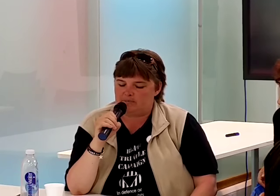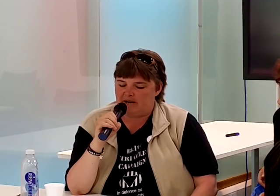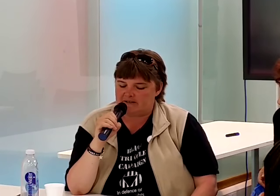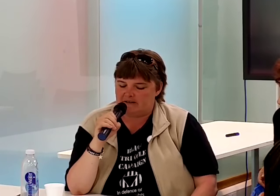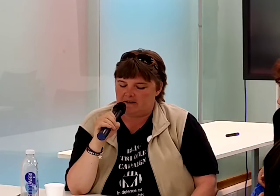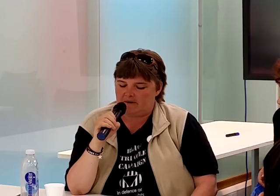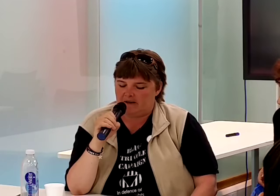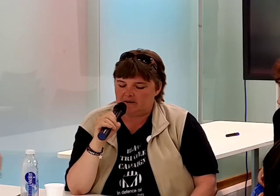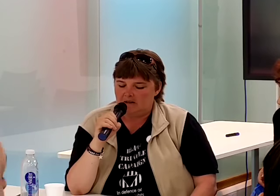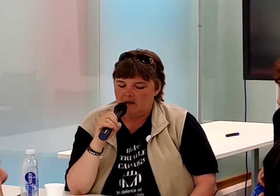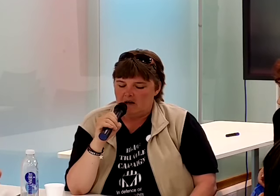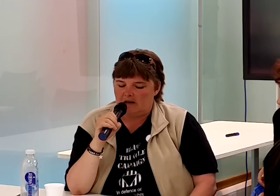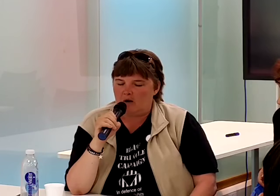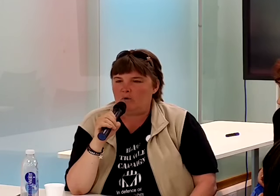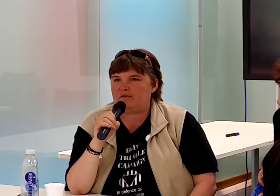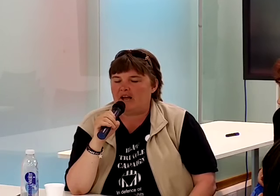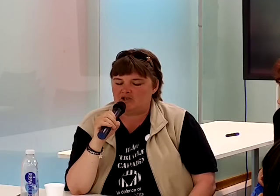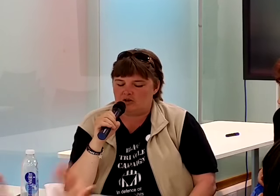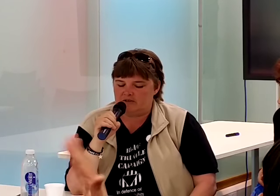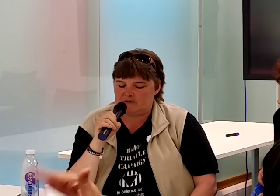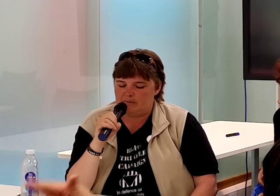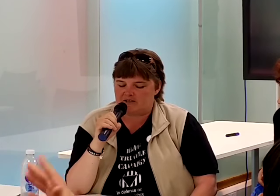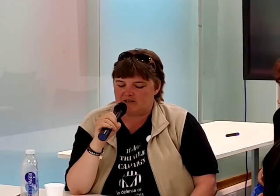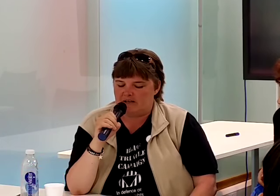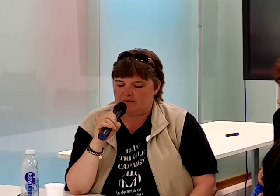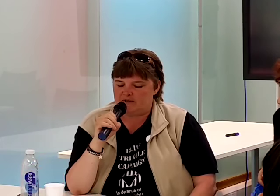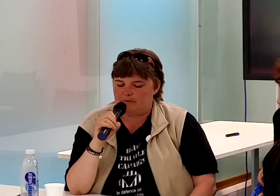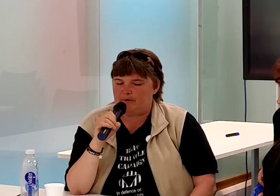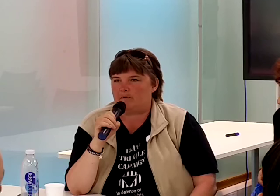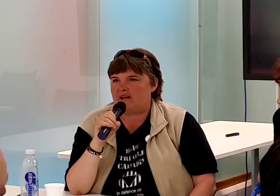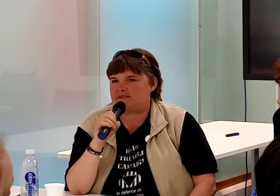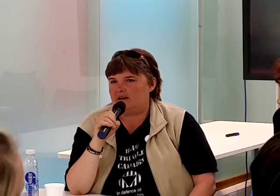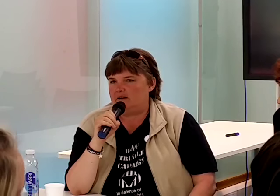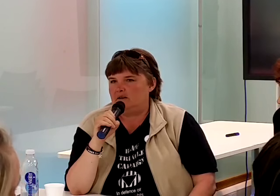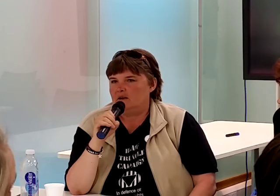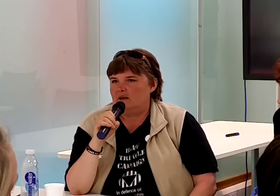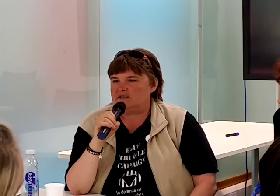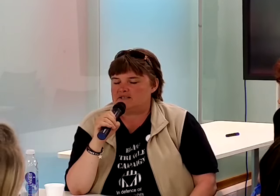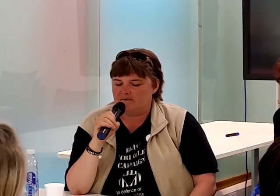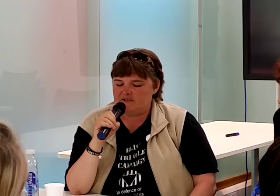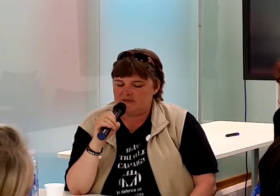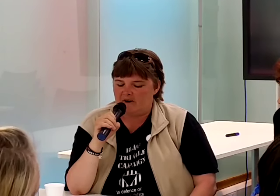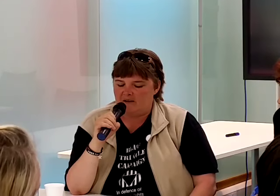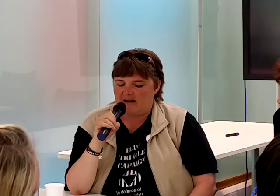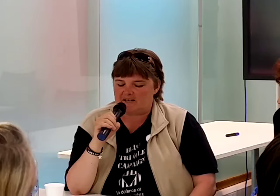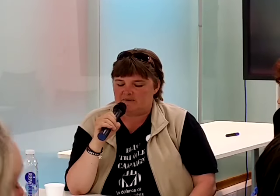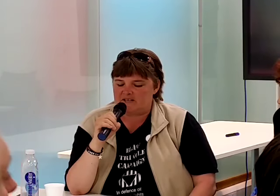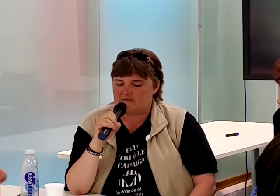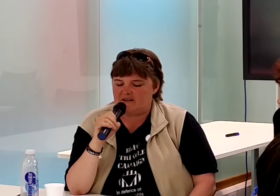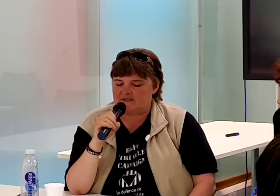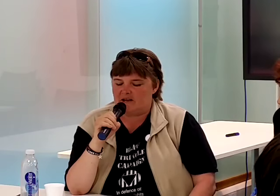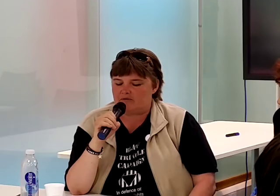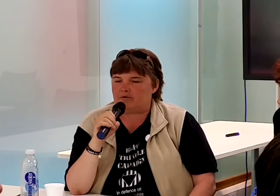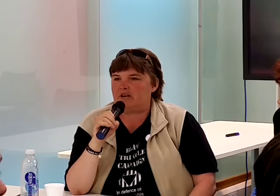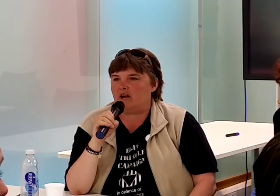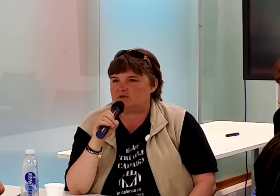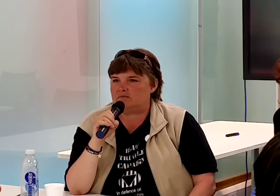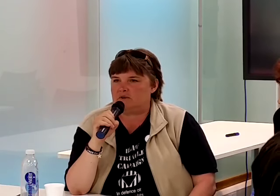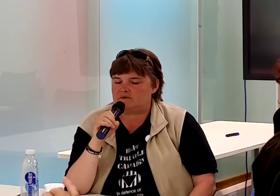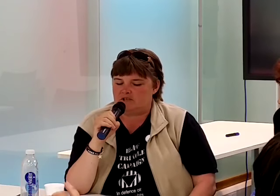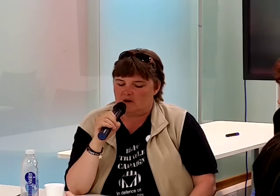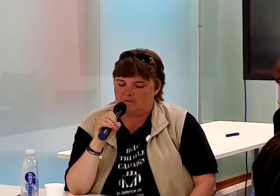the fight for independent living. And I want to thank John especially for his support that day. As 75 activists faced